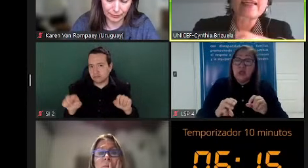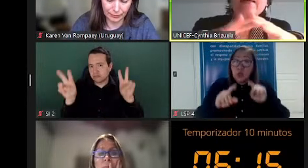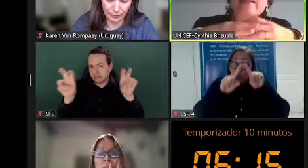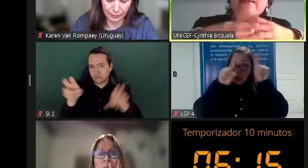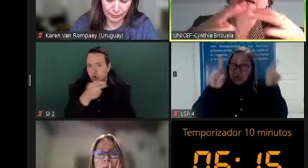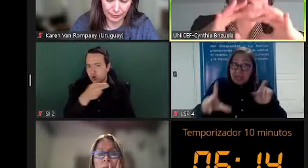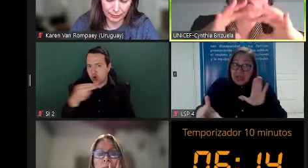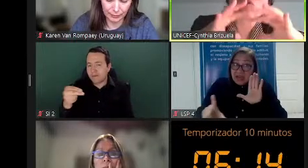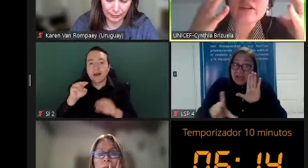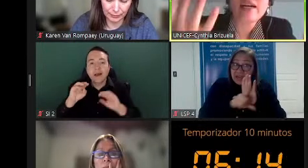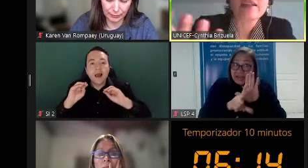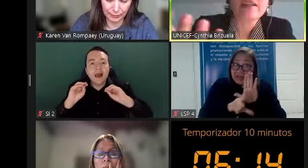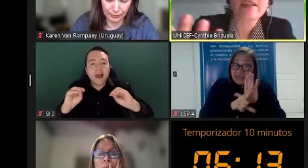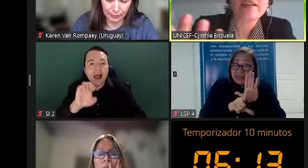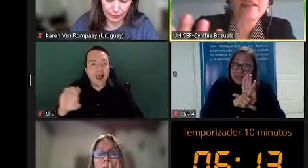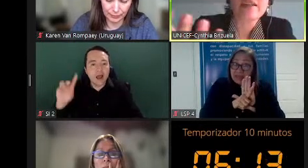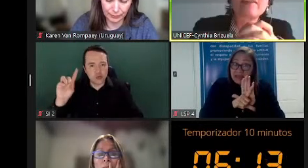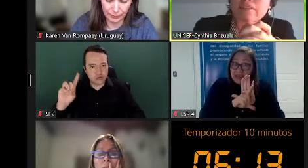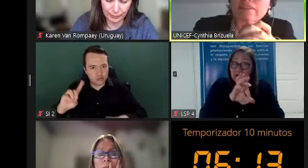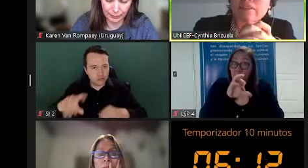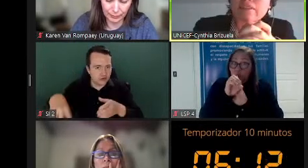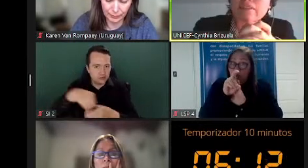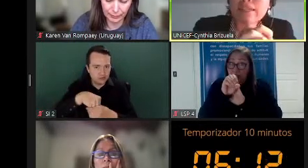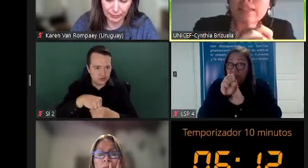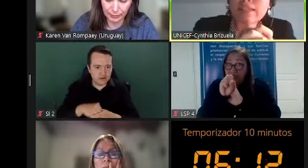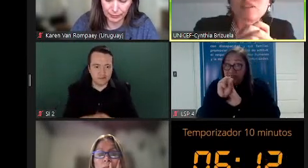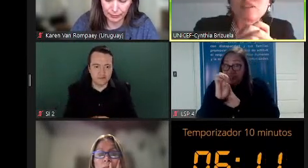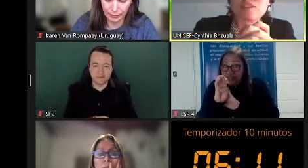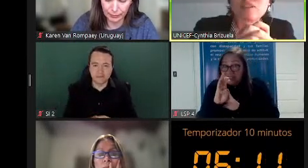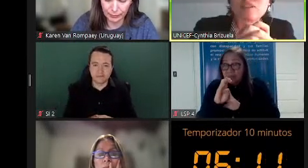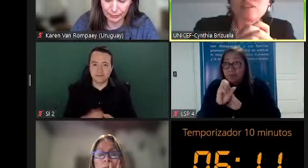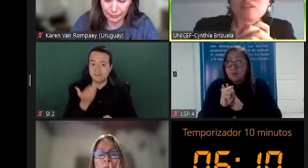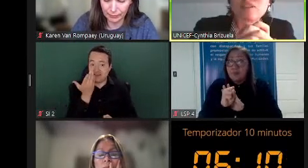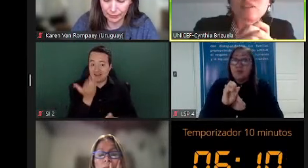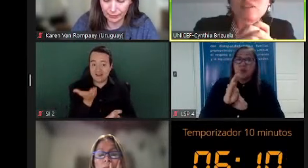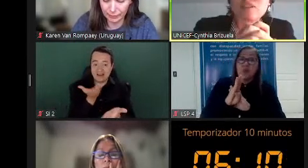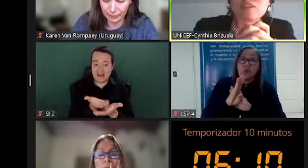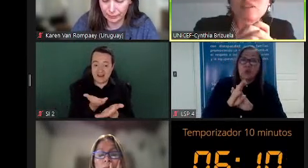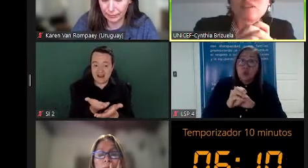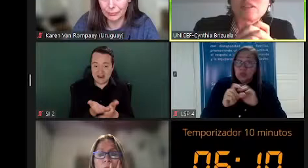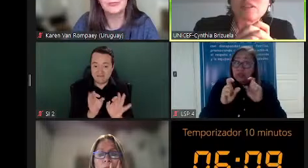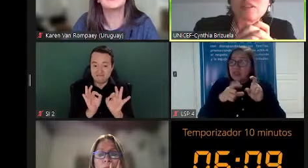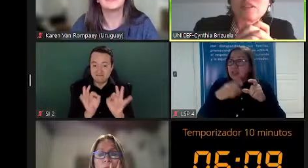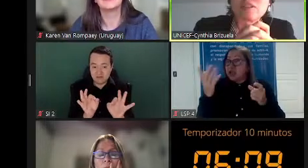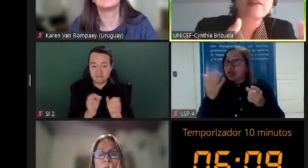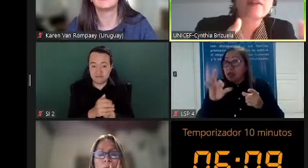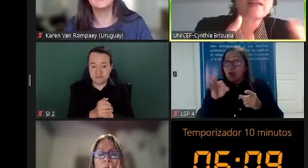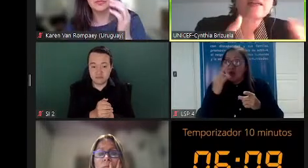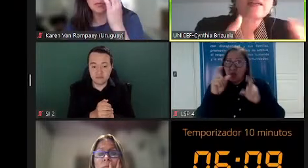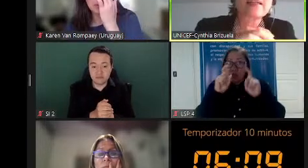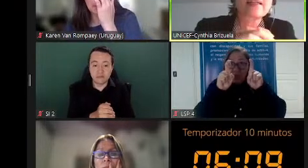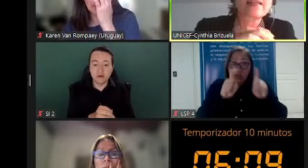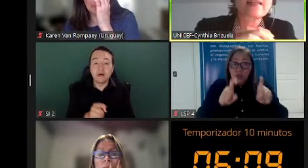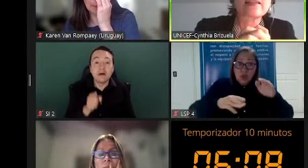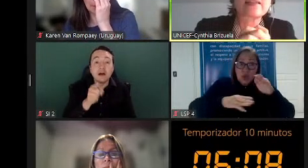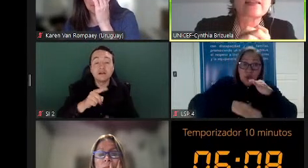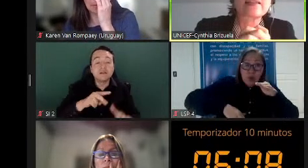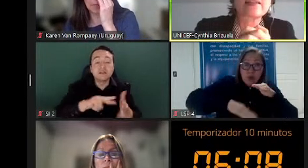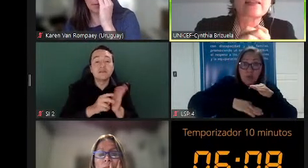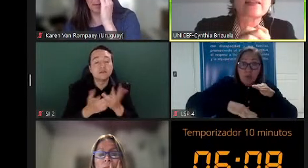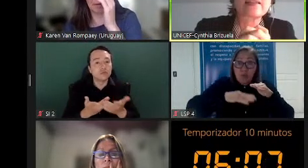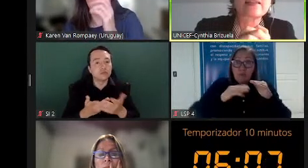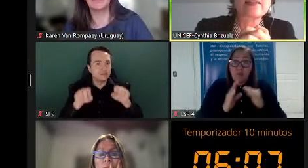is what inclusive education is on the legal framework that now needs our education system needs to